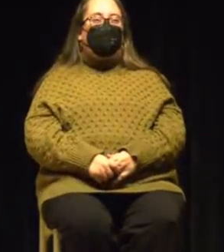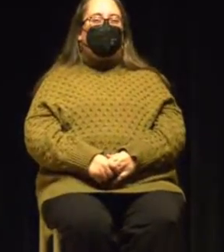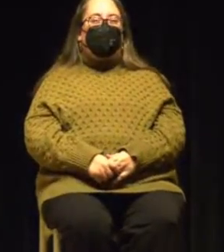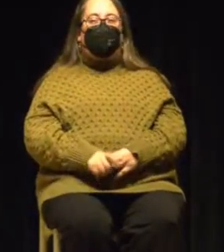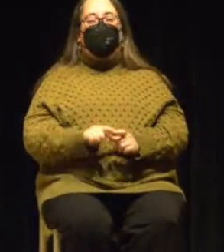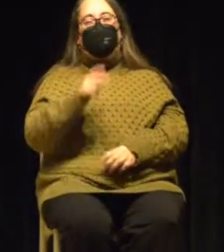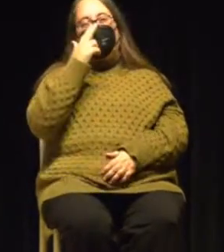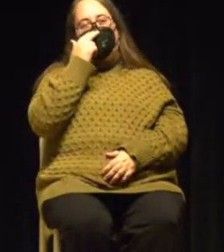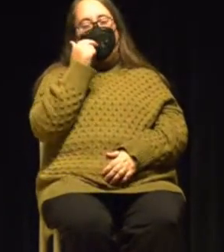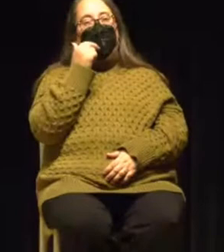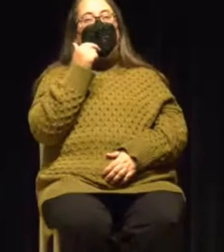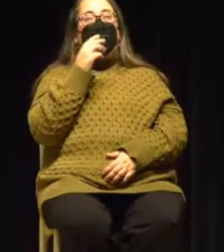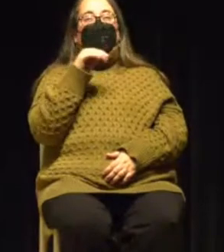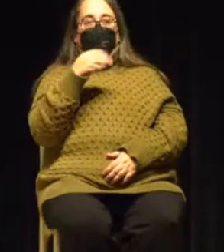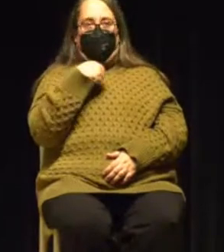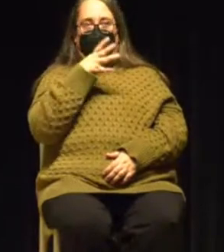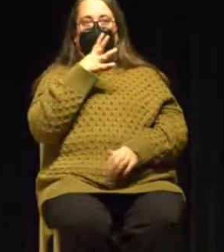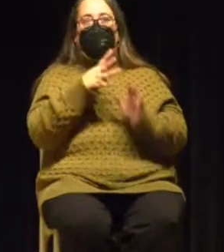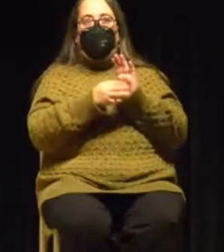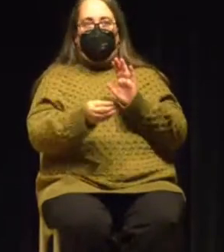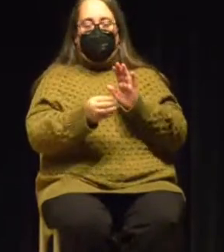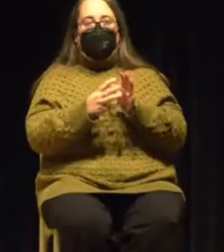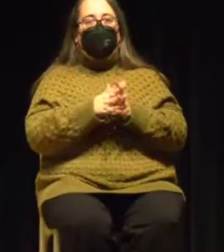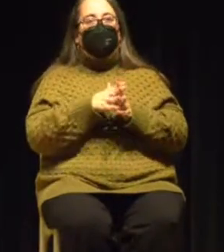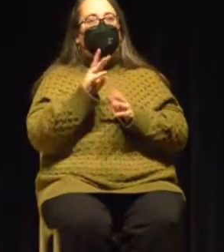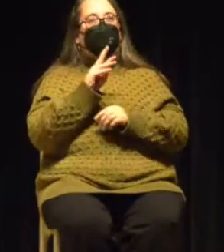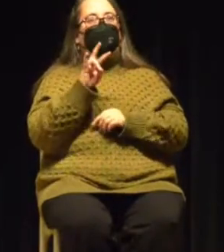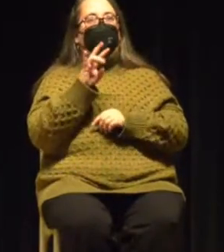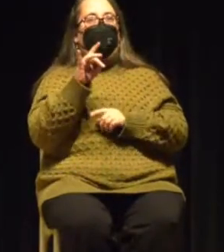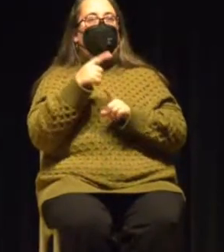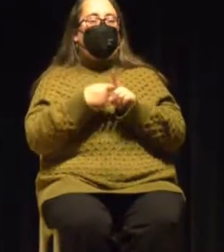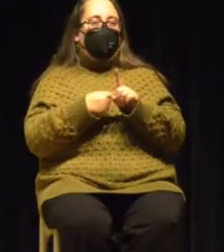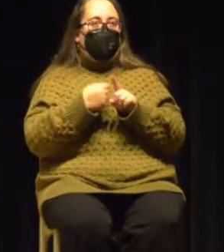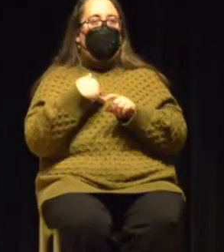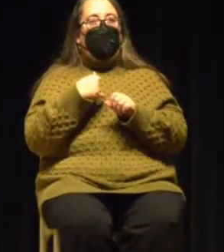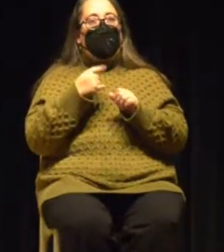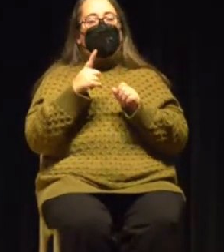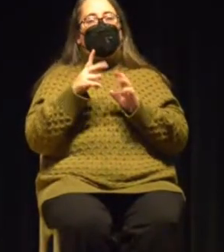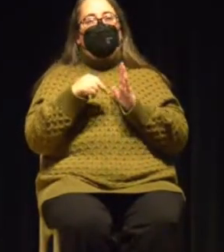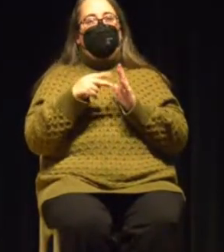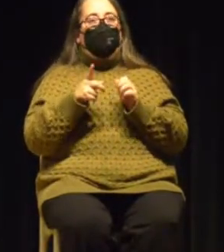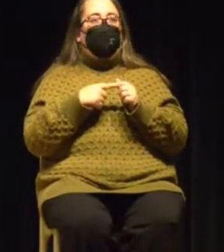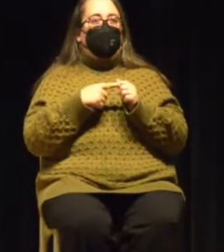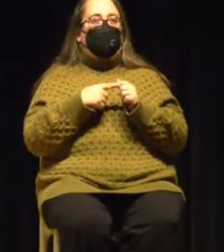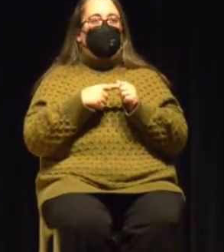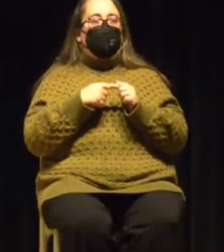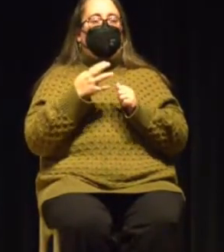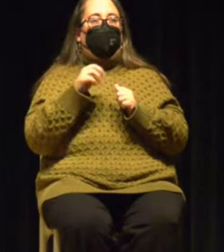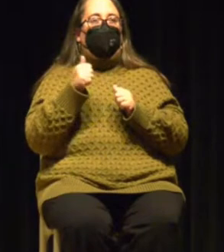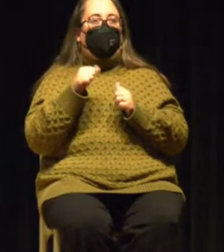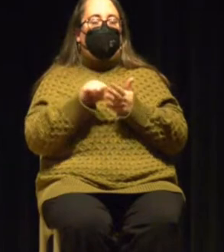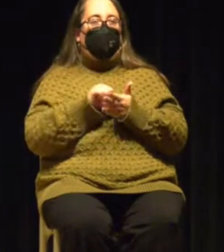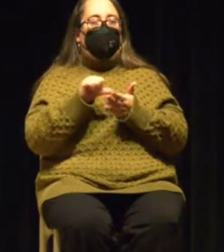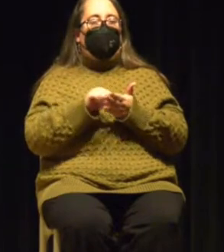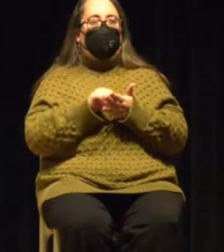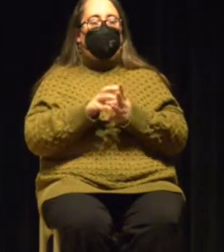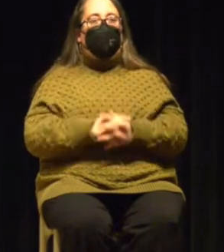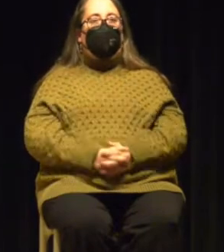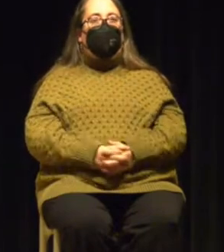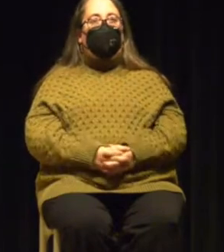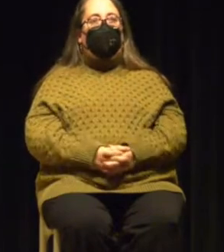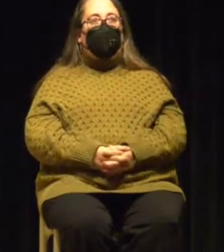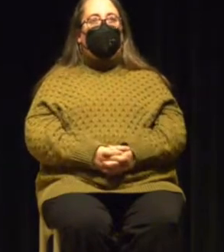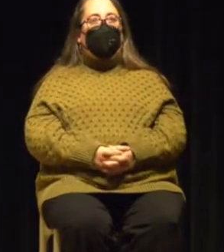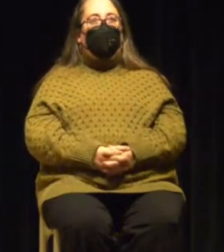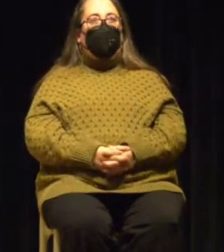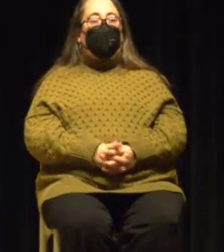thing is, I gave my mom an advance copy, I don't know, 6, 7, 8 months ago, and she read like the first, I don't know, the first 5 or 10 pages. And those are,